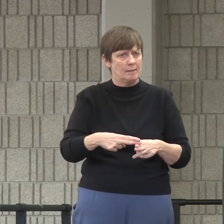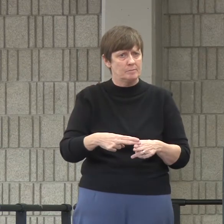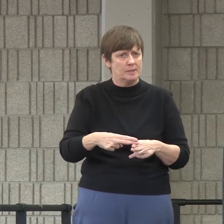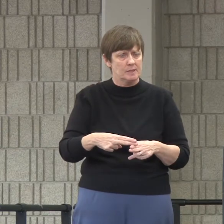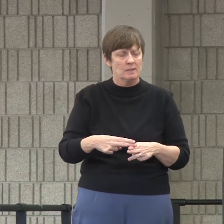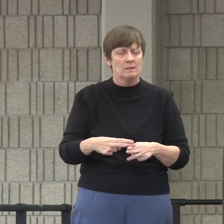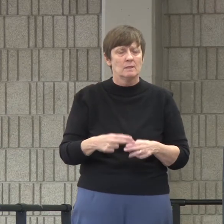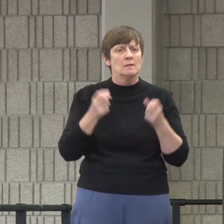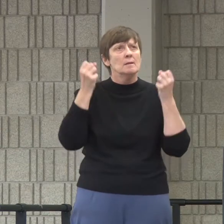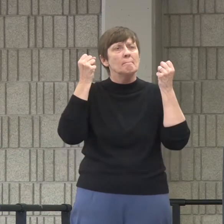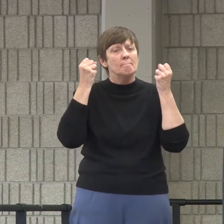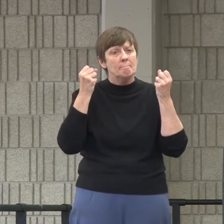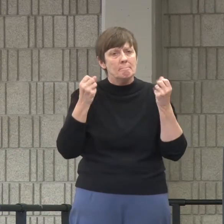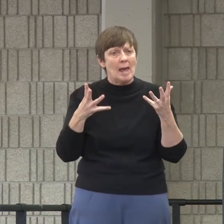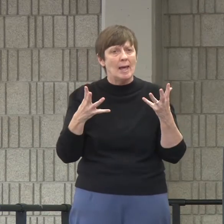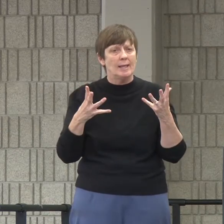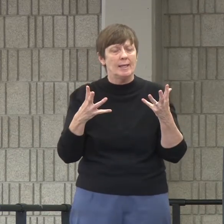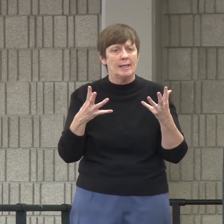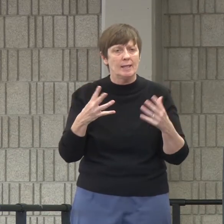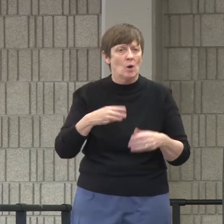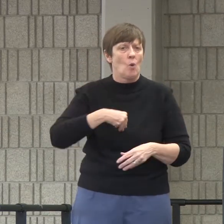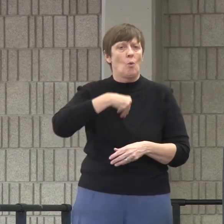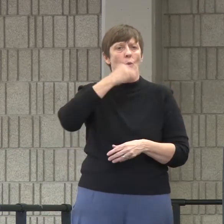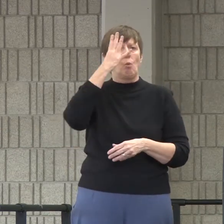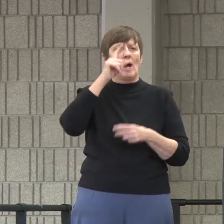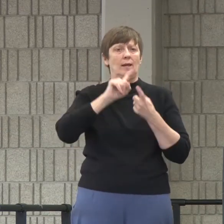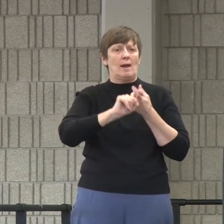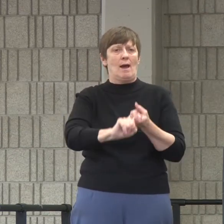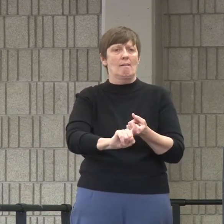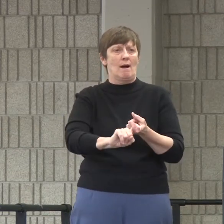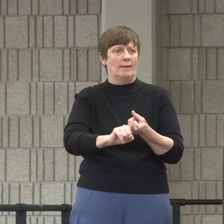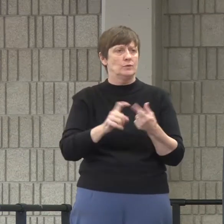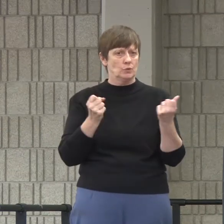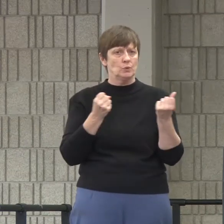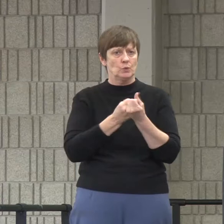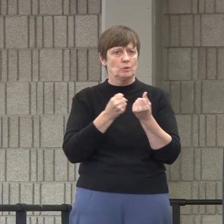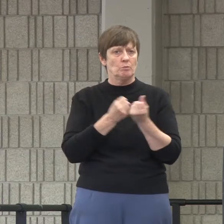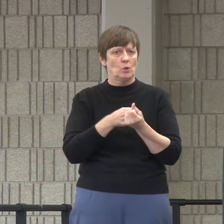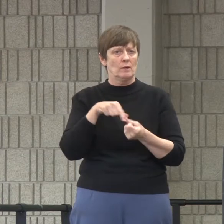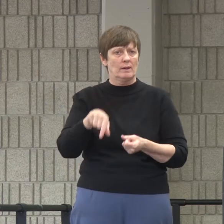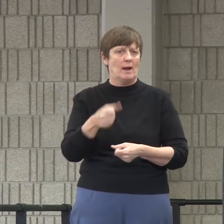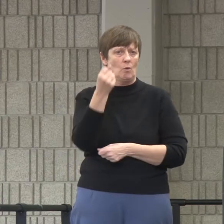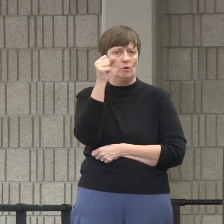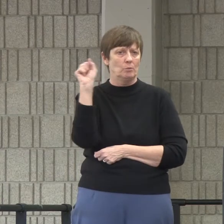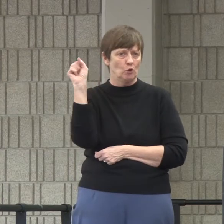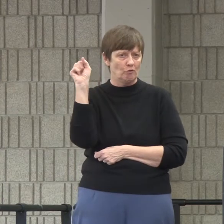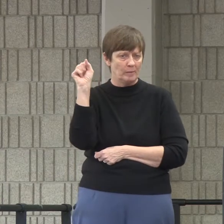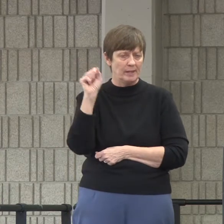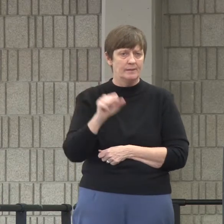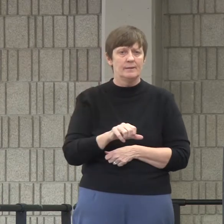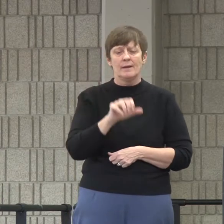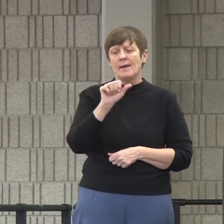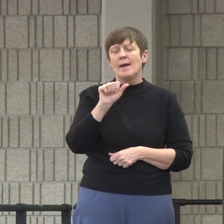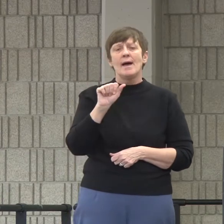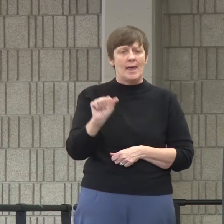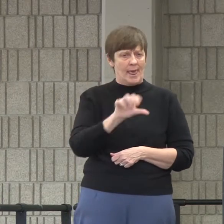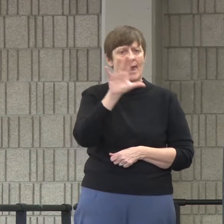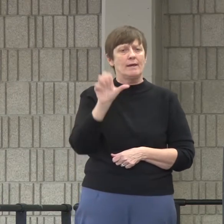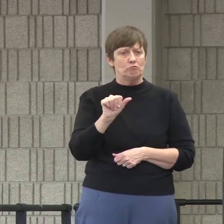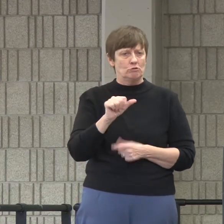of many so-called white allies who supported the movement, and Asian allies as